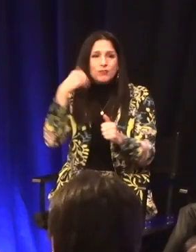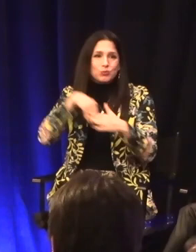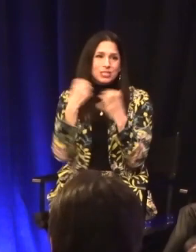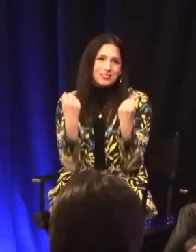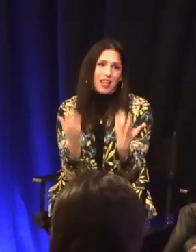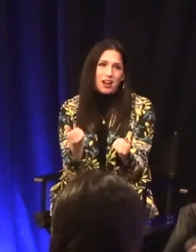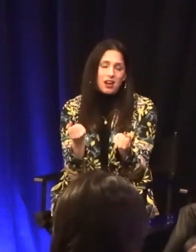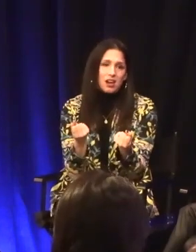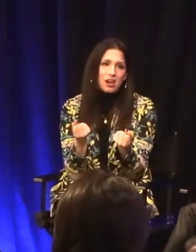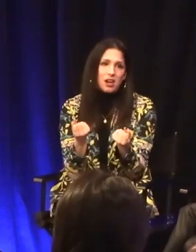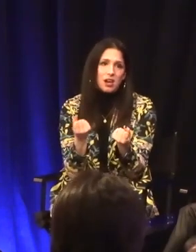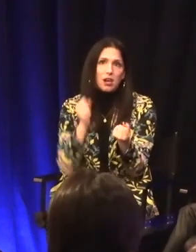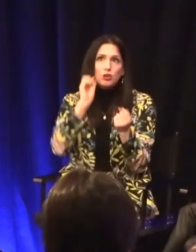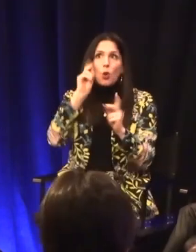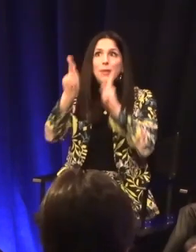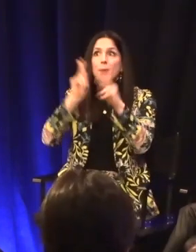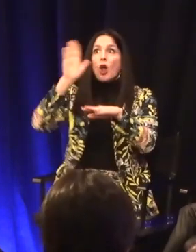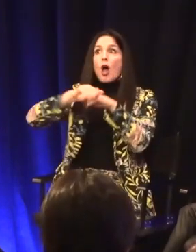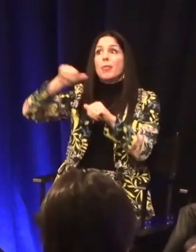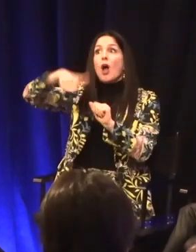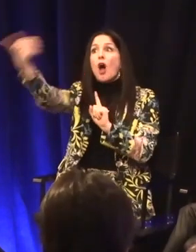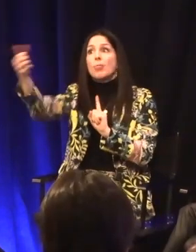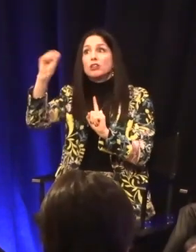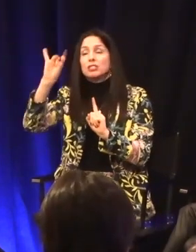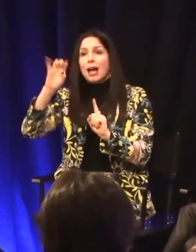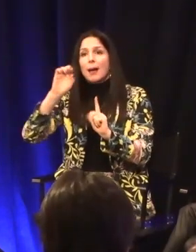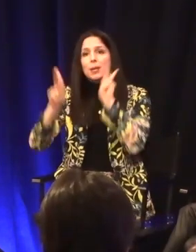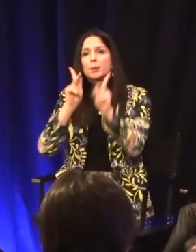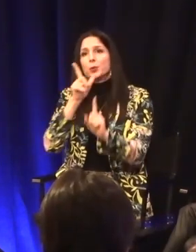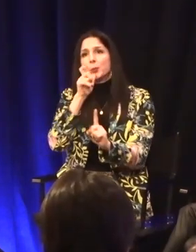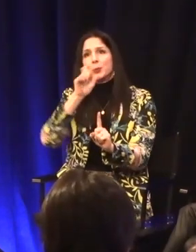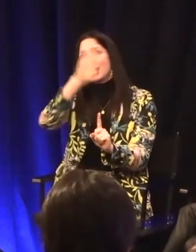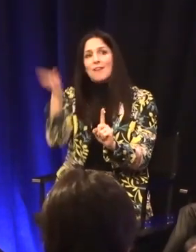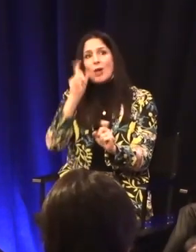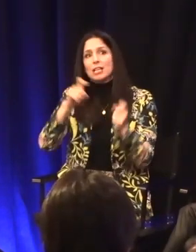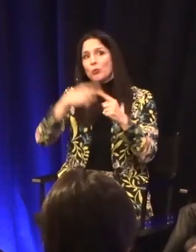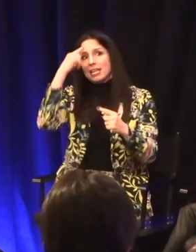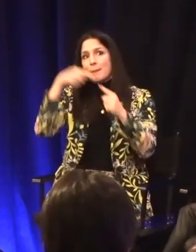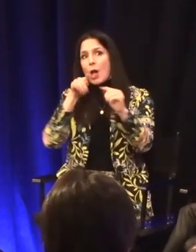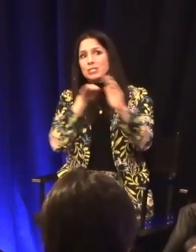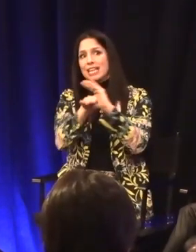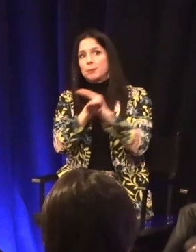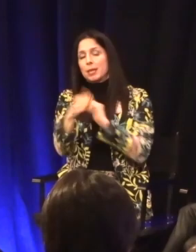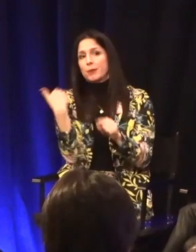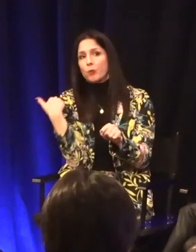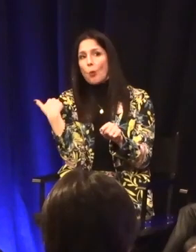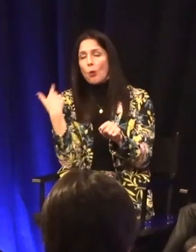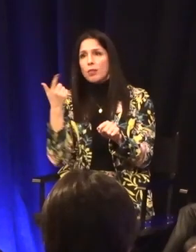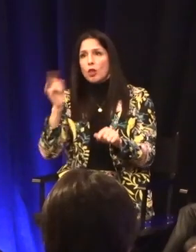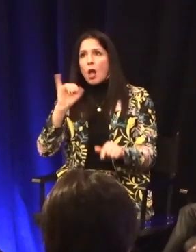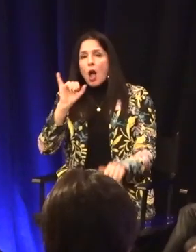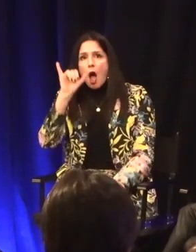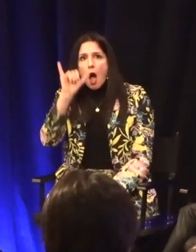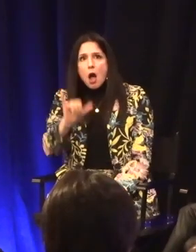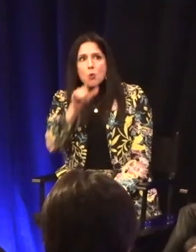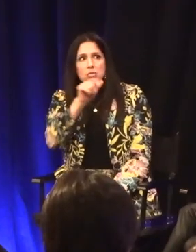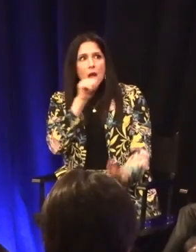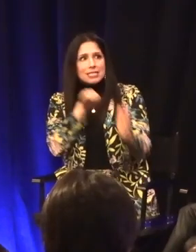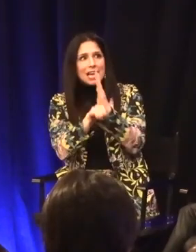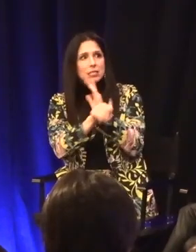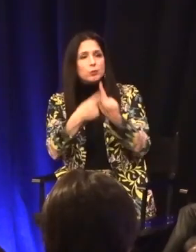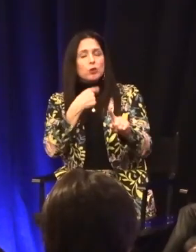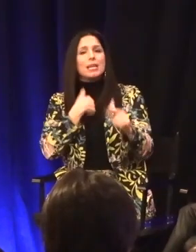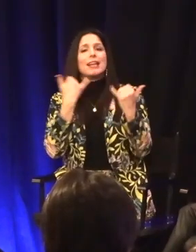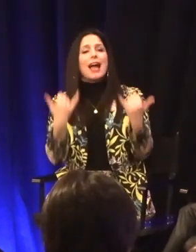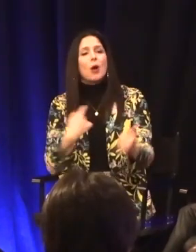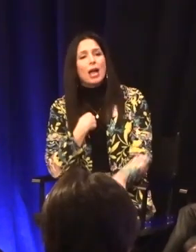honestly, because most of it was in sign language. And so people on the other side of thing, people who never had to think about accessibility before, all of a sudden had to